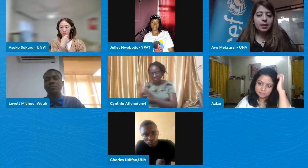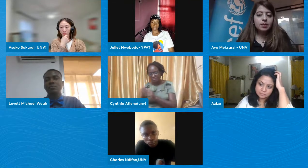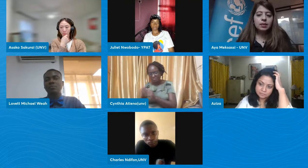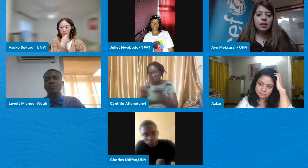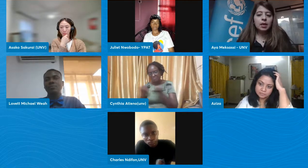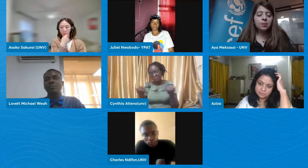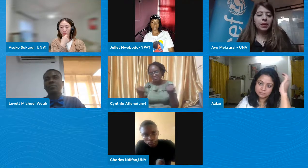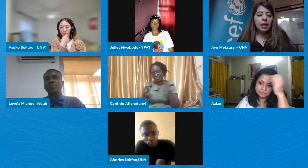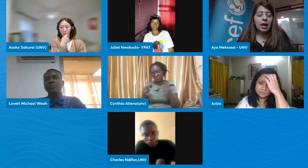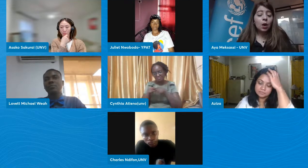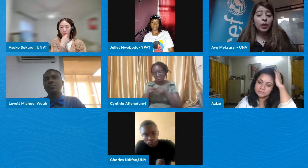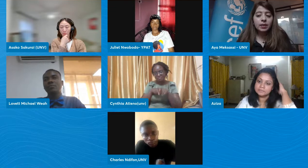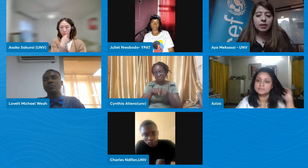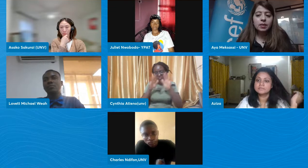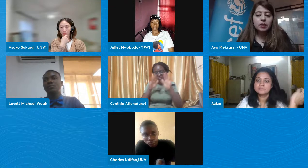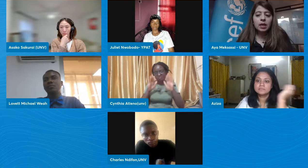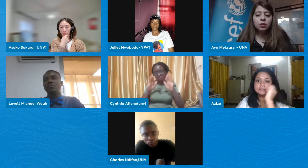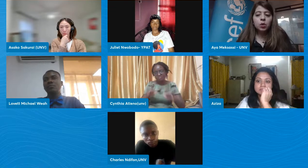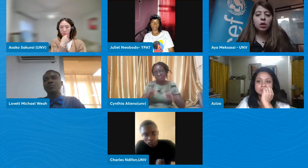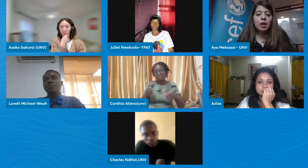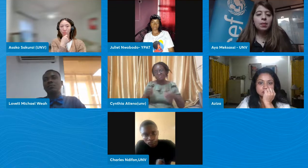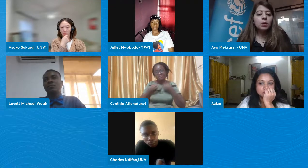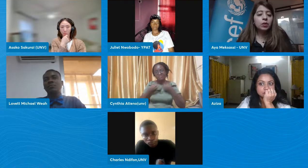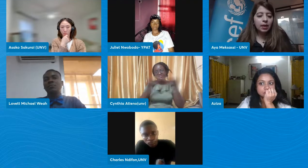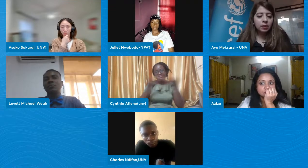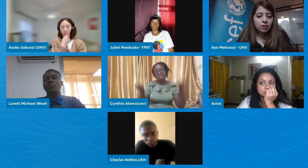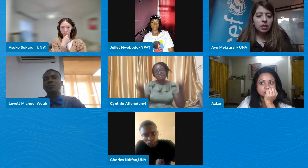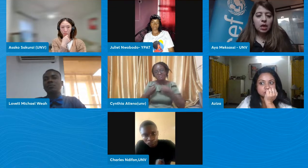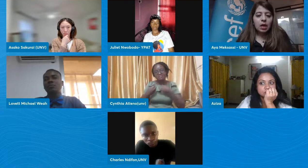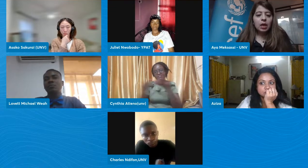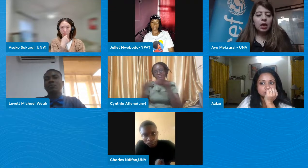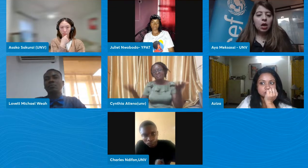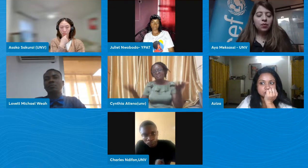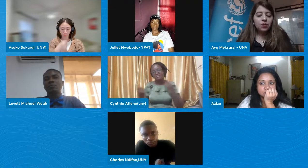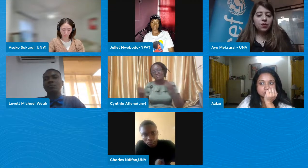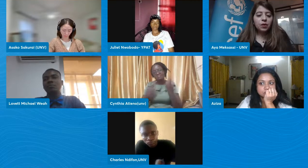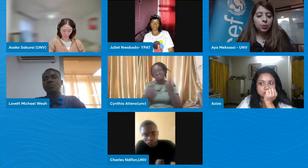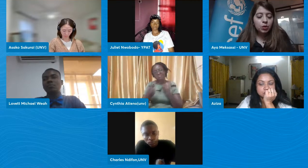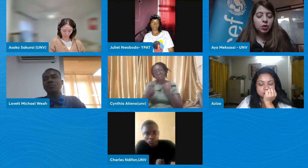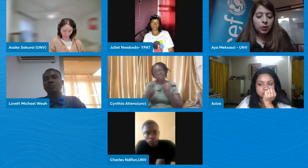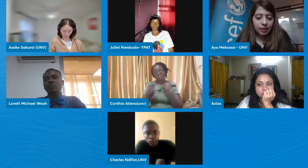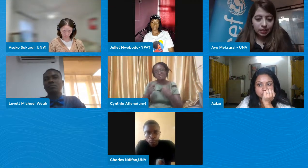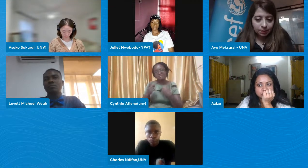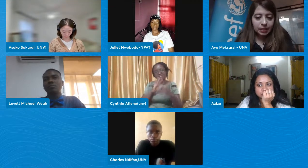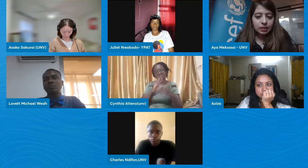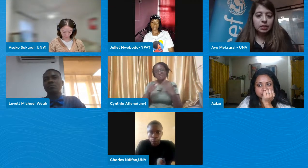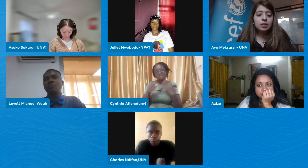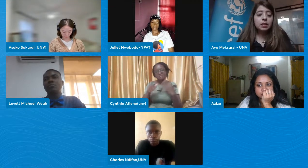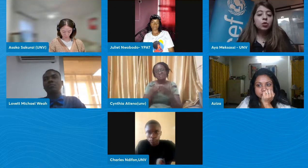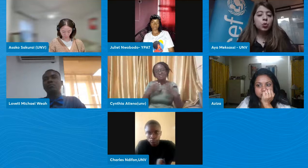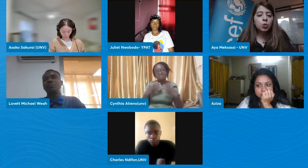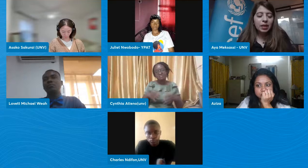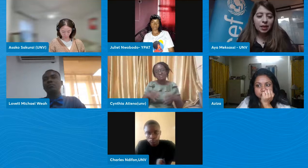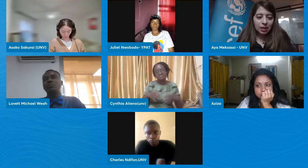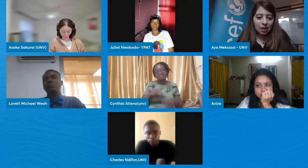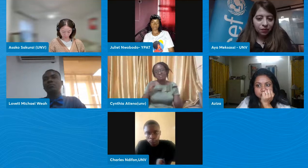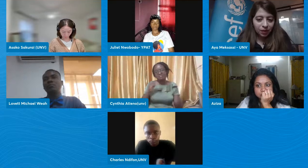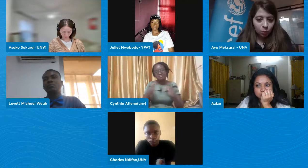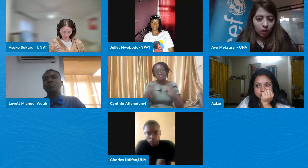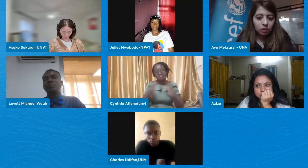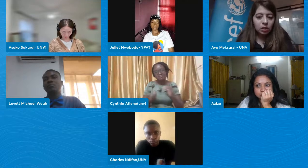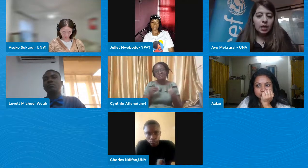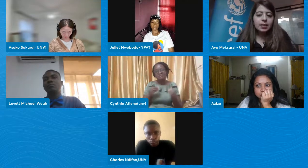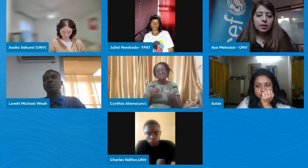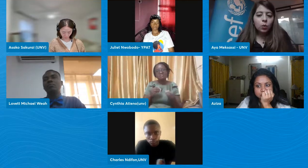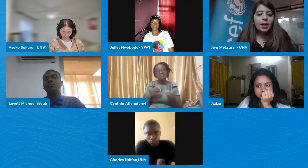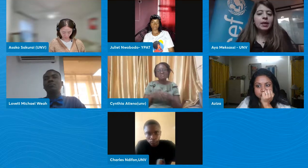to raise awareness and talk about the rights of the persons with disabilities, ensuring that